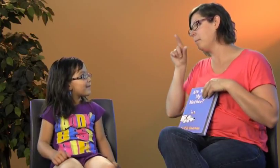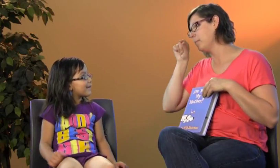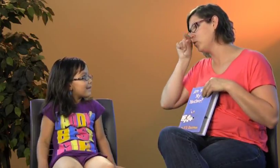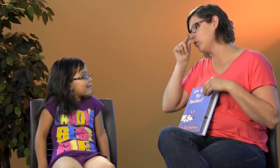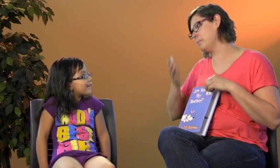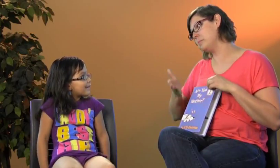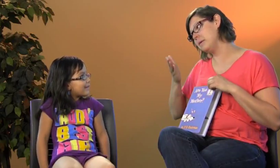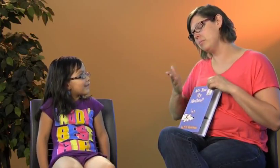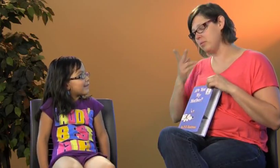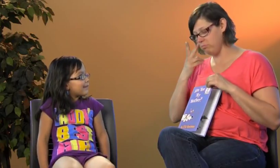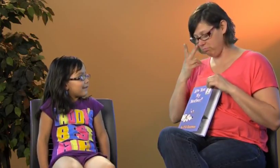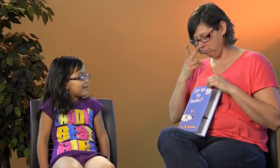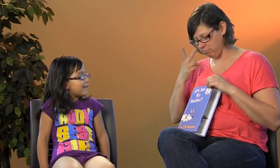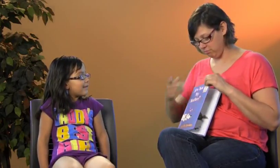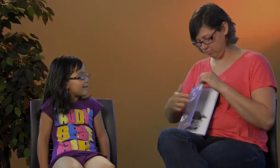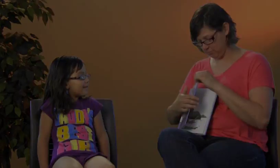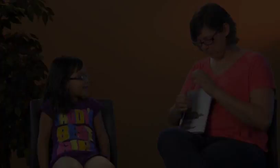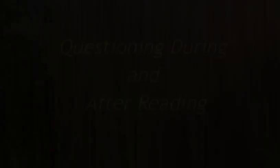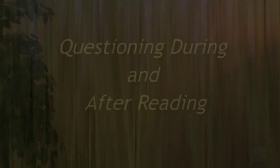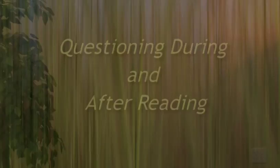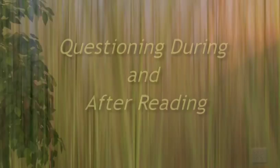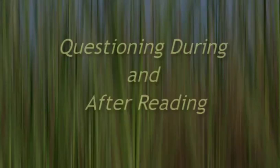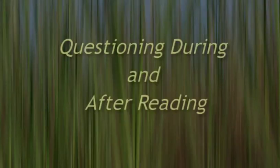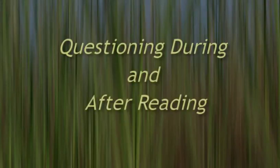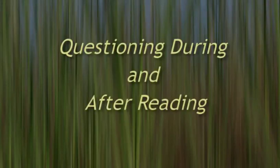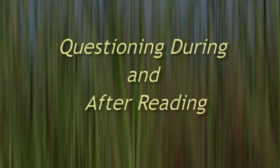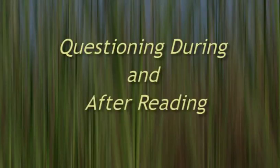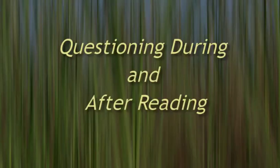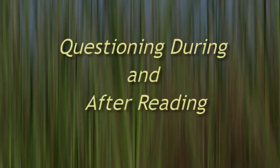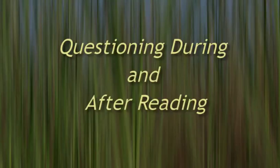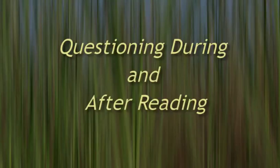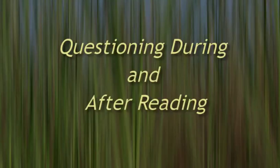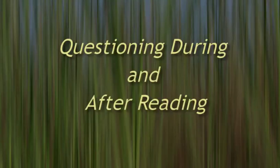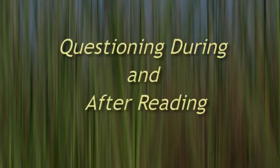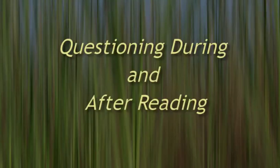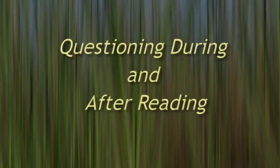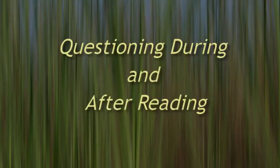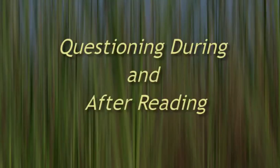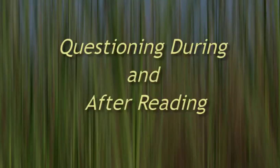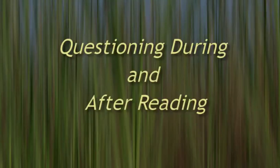a big mama bird. Perhaps. Questioning during and after reading.